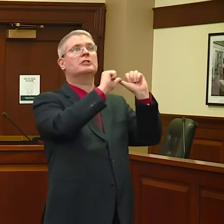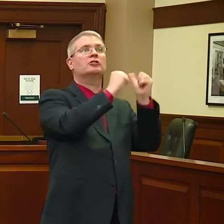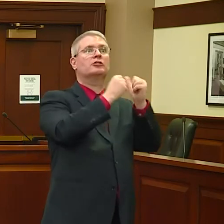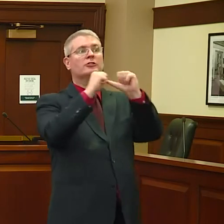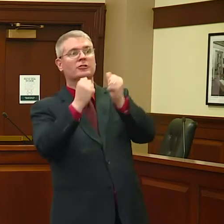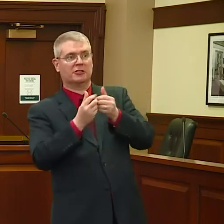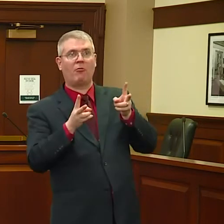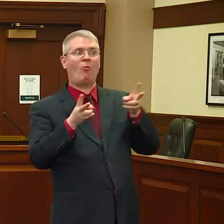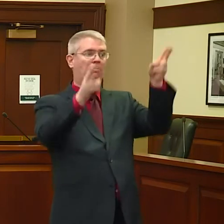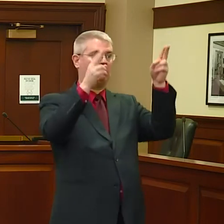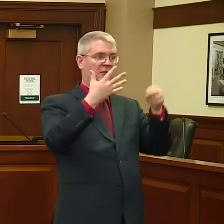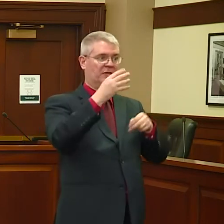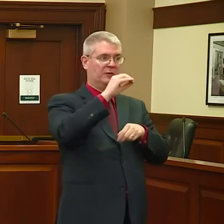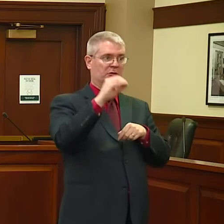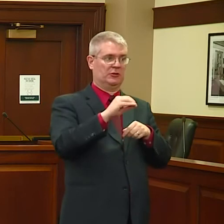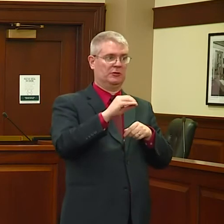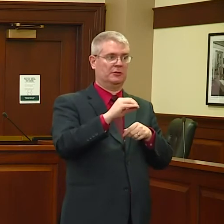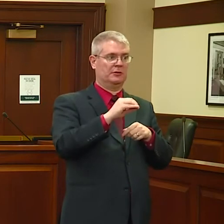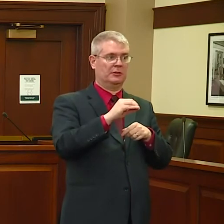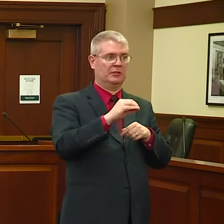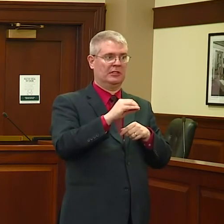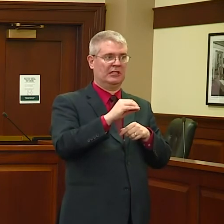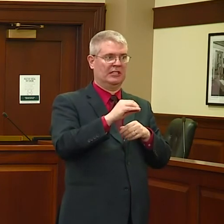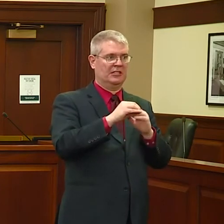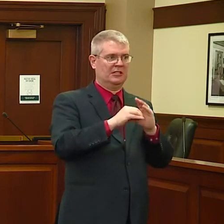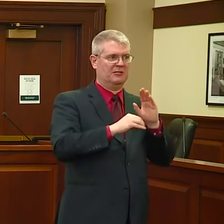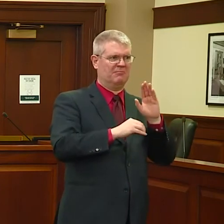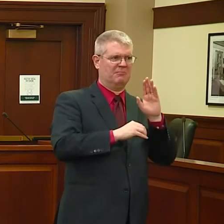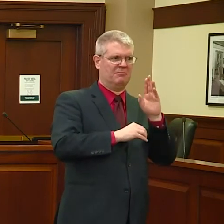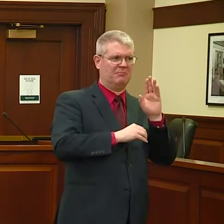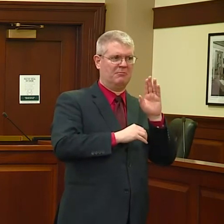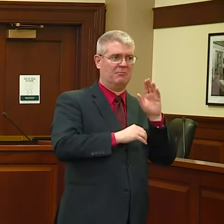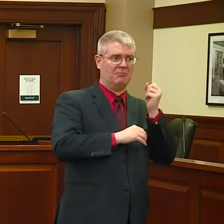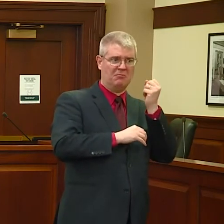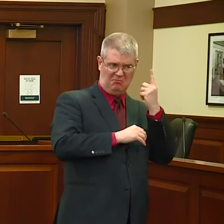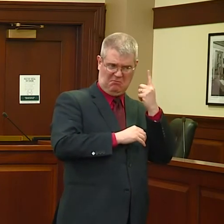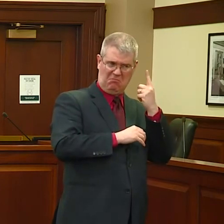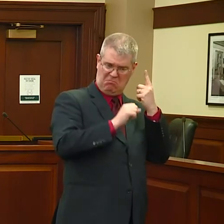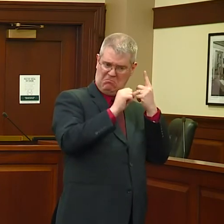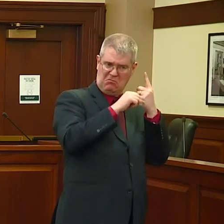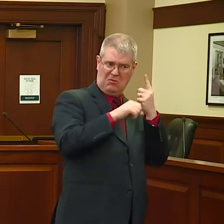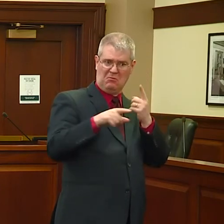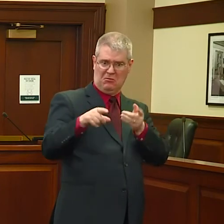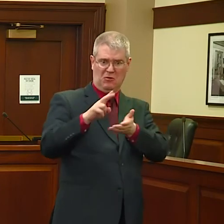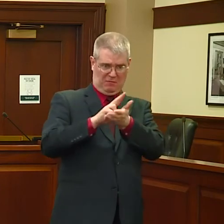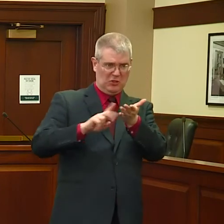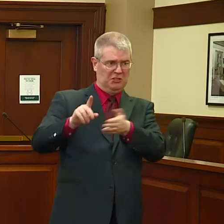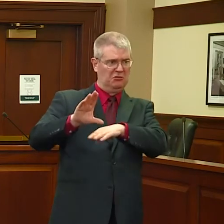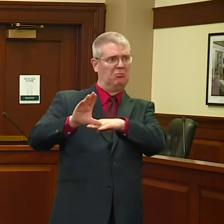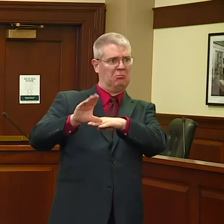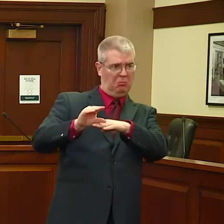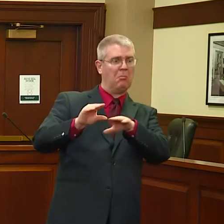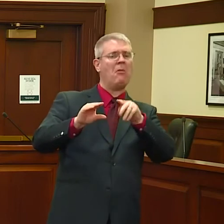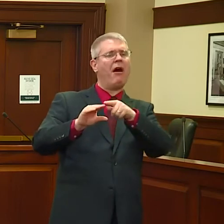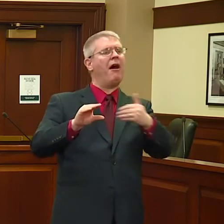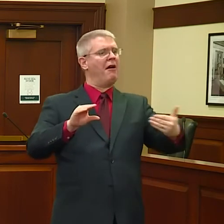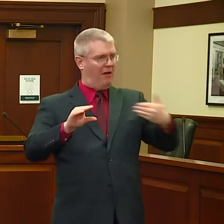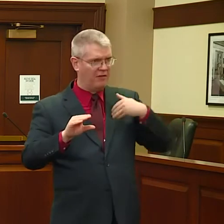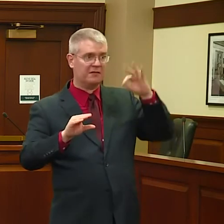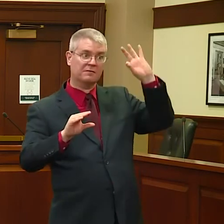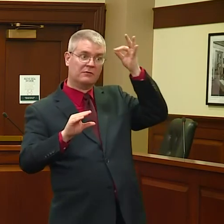can do. I actually had a member of the state board in my office about 40 minutes ago, and we're having a discussion. We